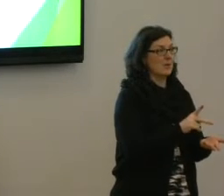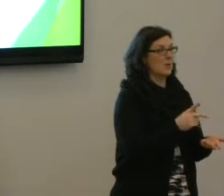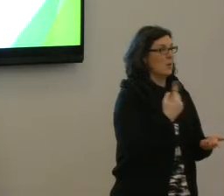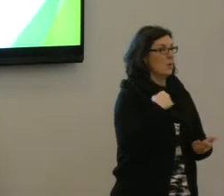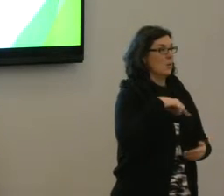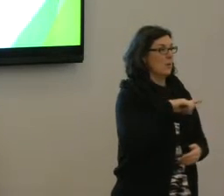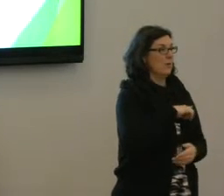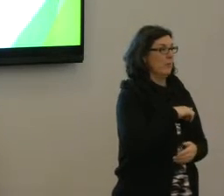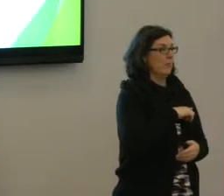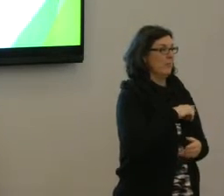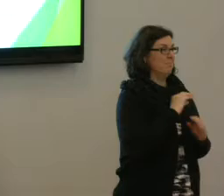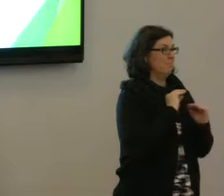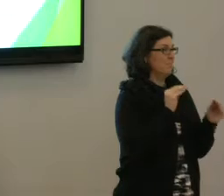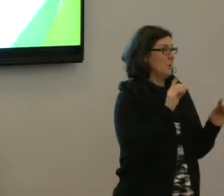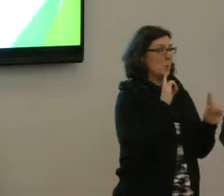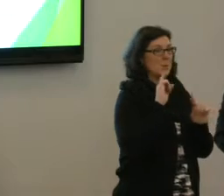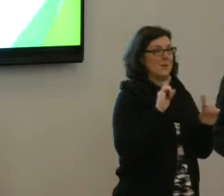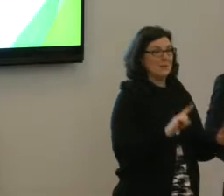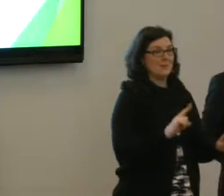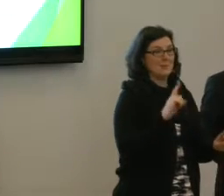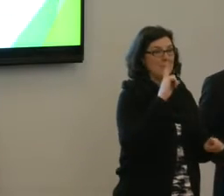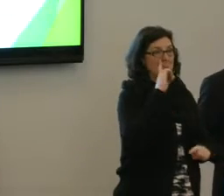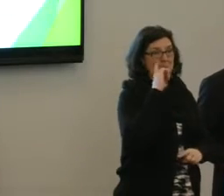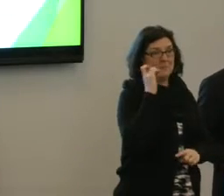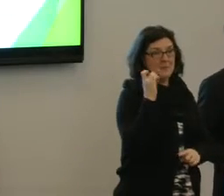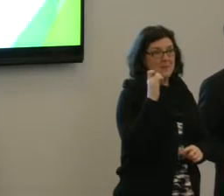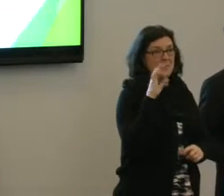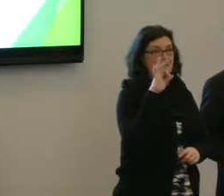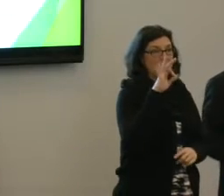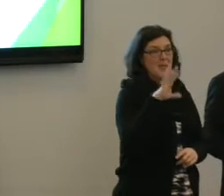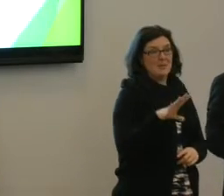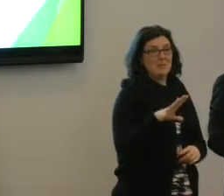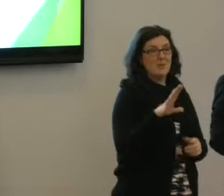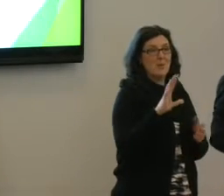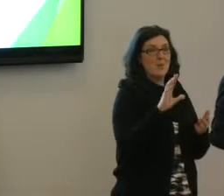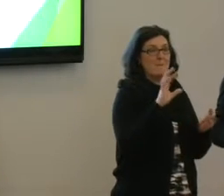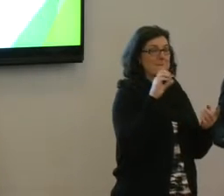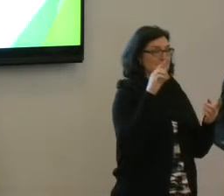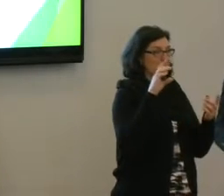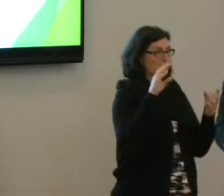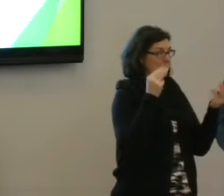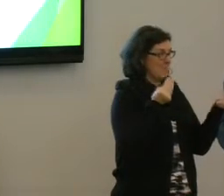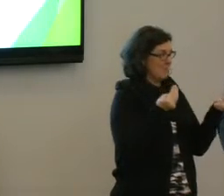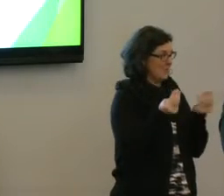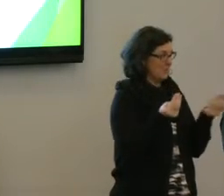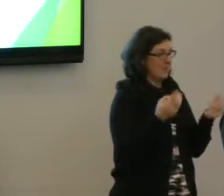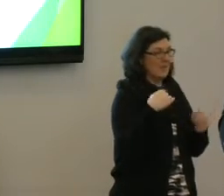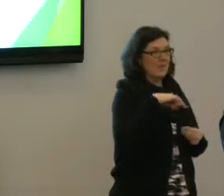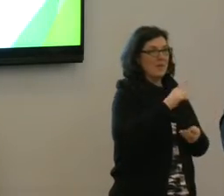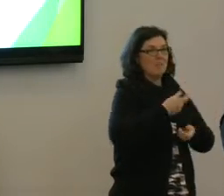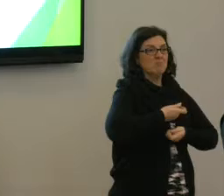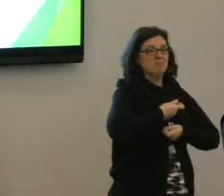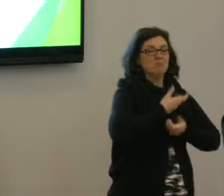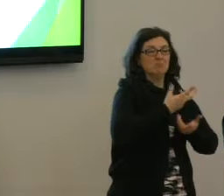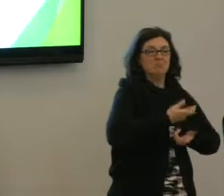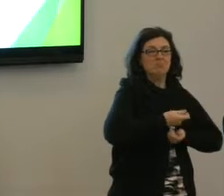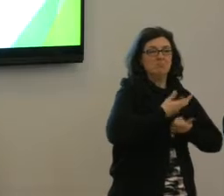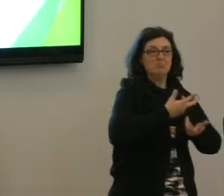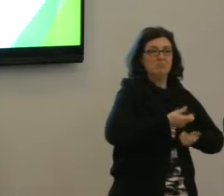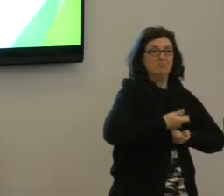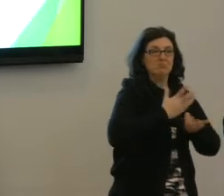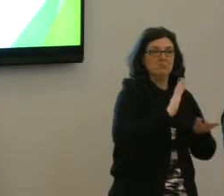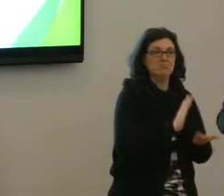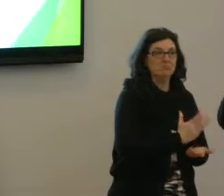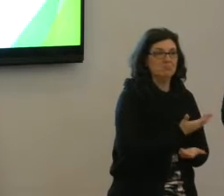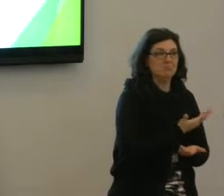bereft in terms of pastoral ministry, because those are the questions. There are the lamentations. There